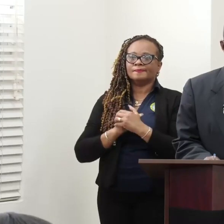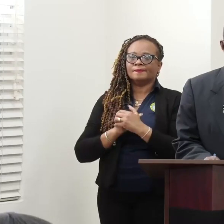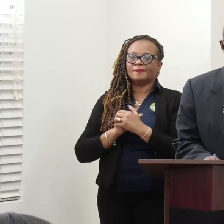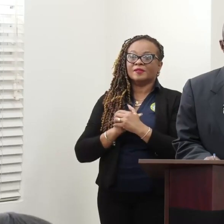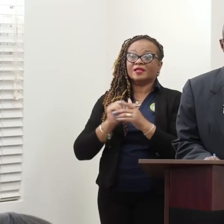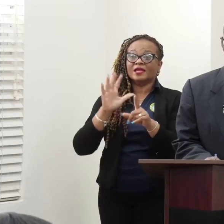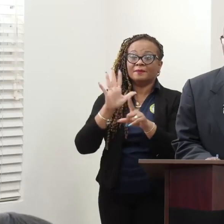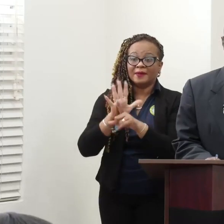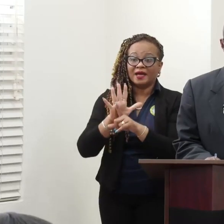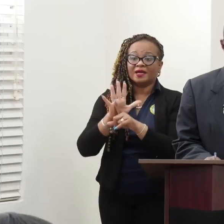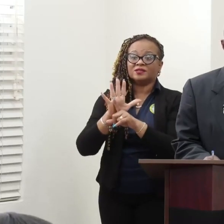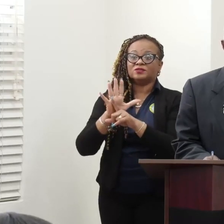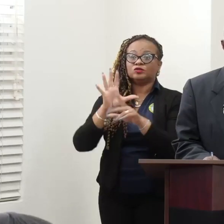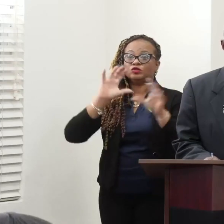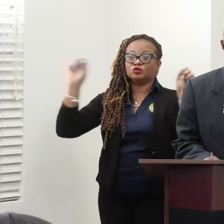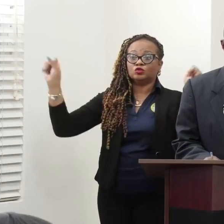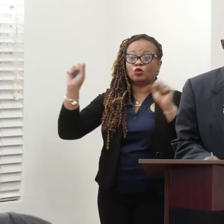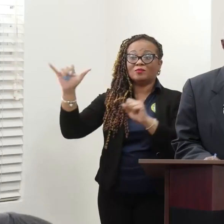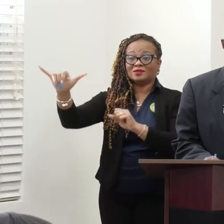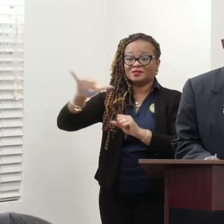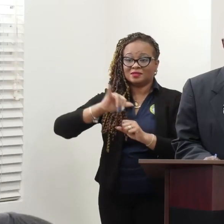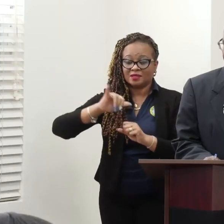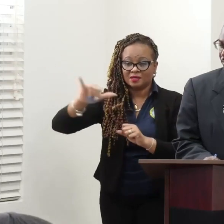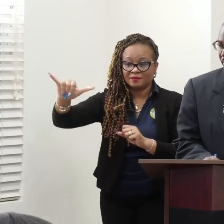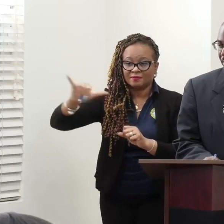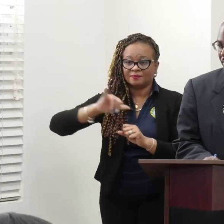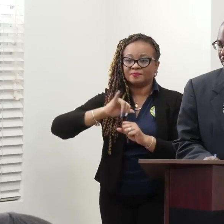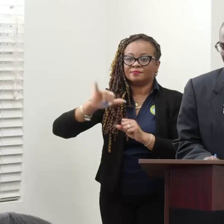The impacts of the storm remain the same.